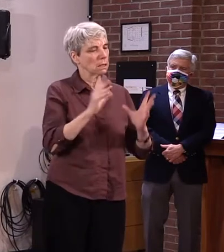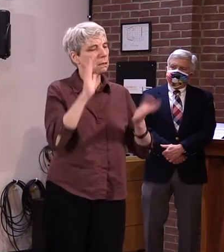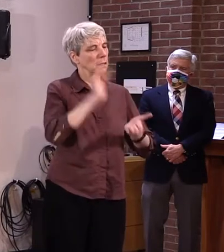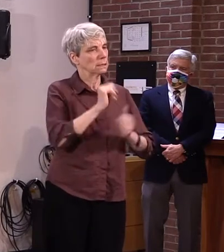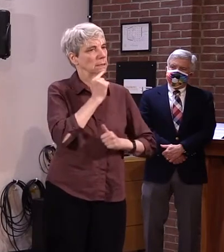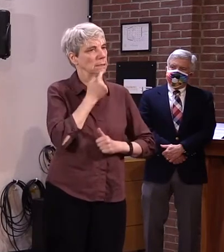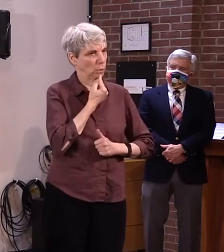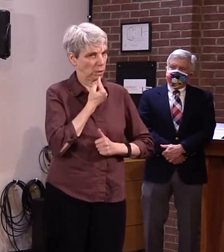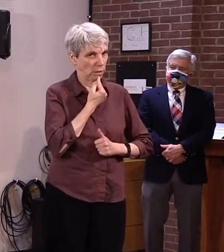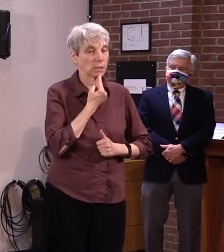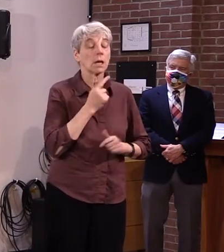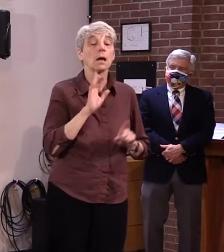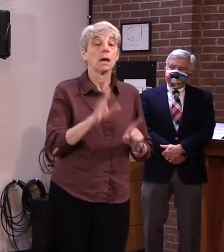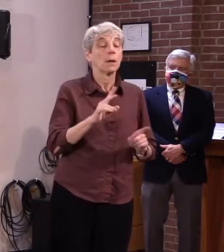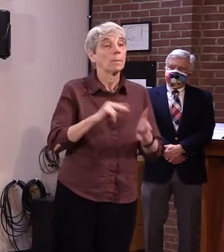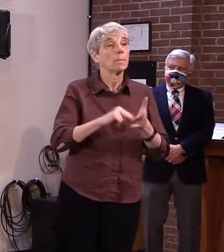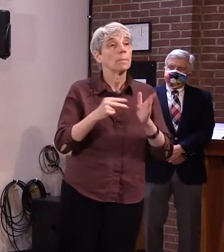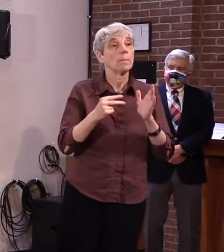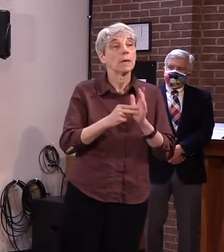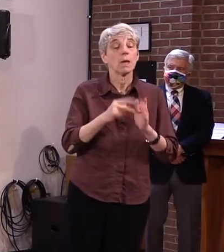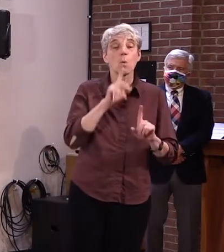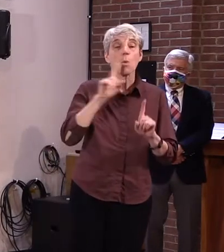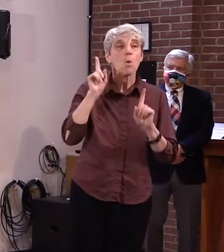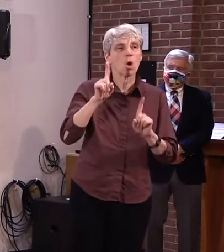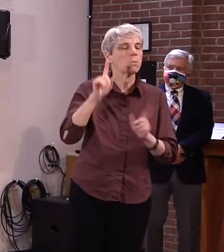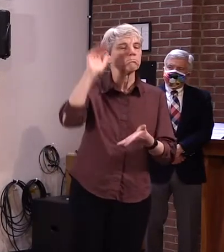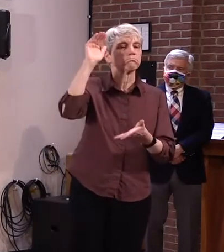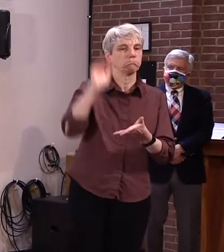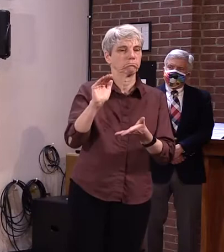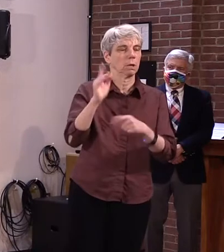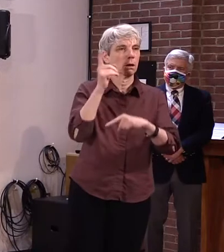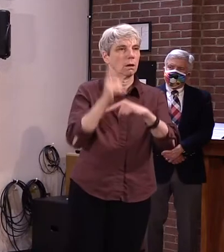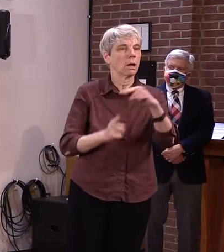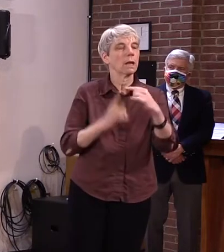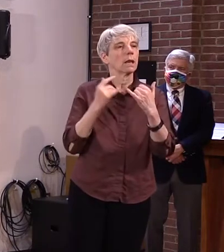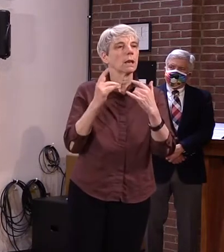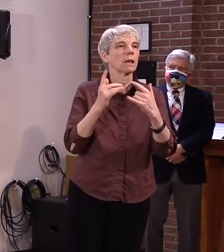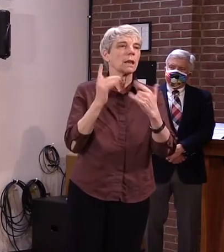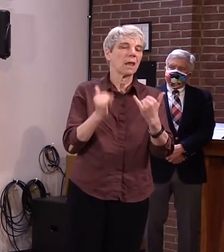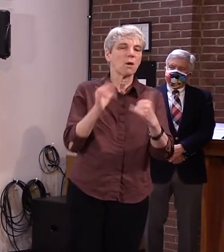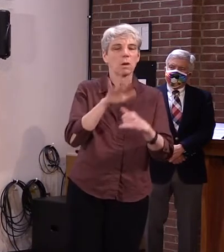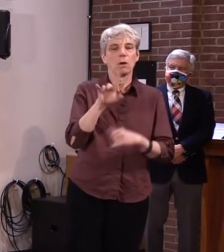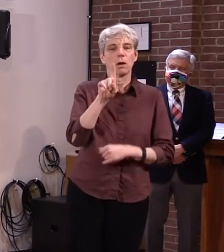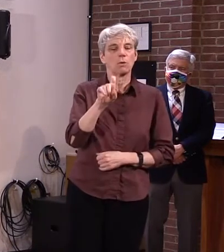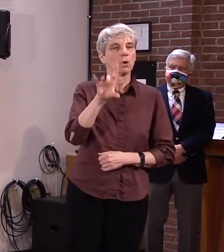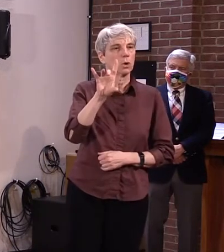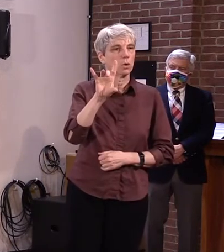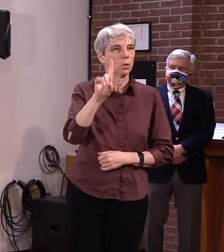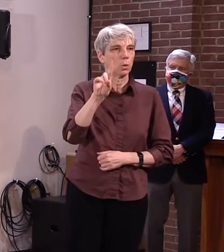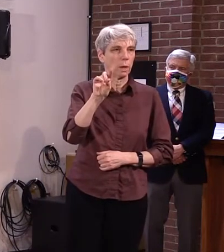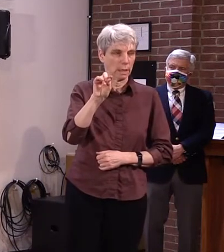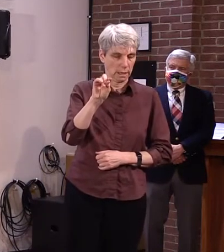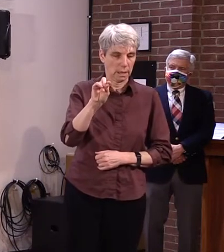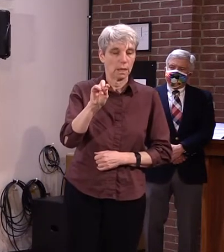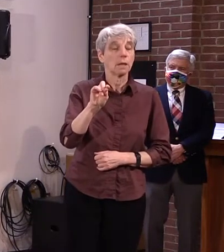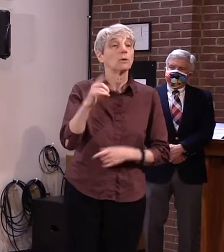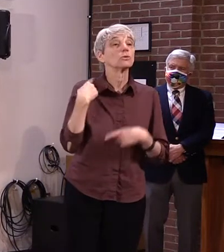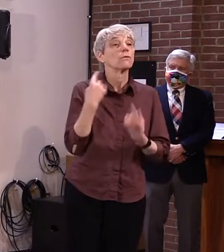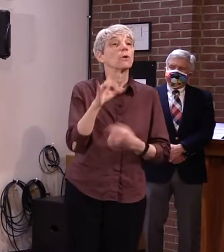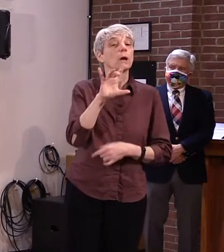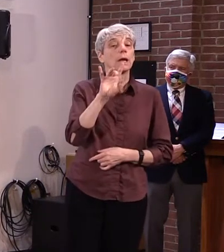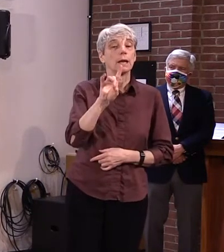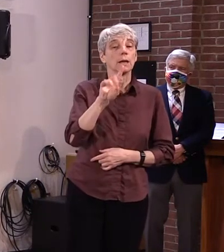ventilators, the overall orders have been diminished to roughly 120. About 83 of those ventilators have now